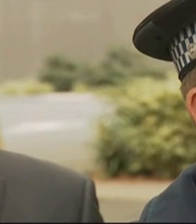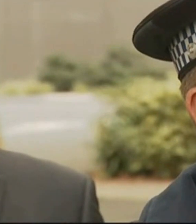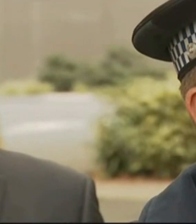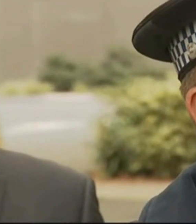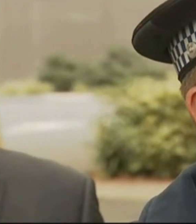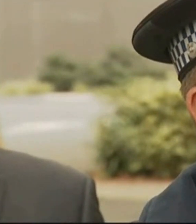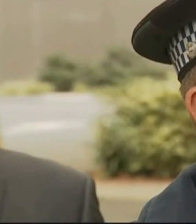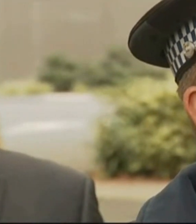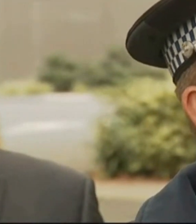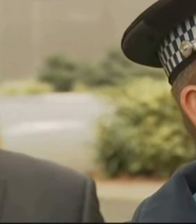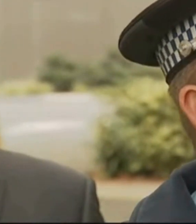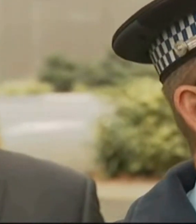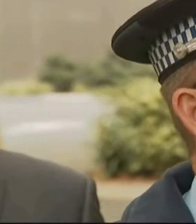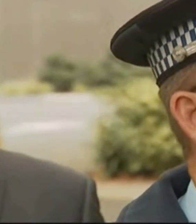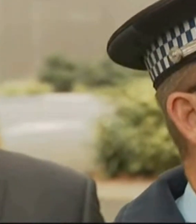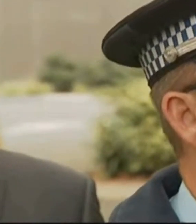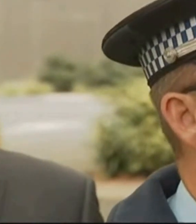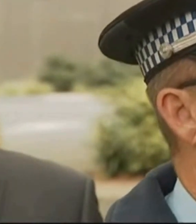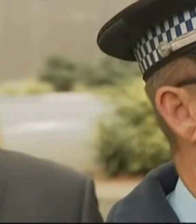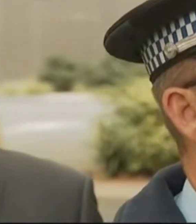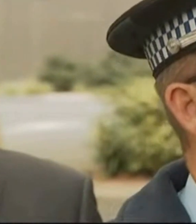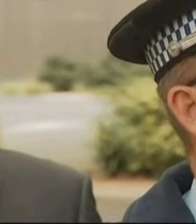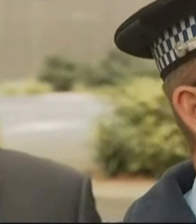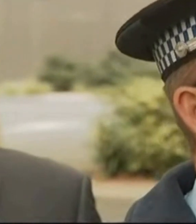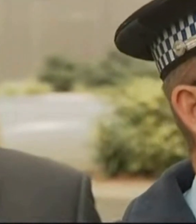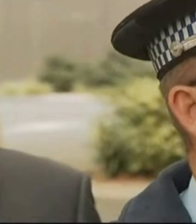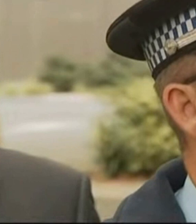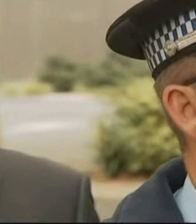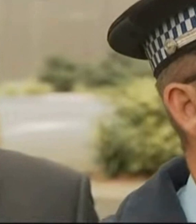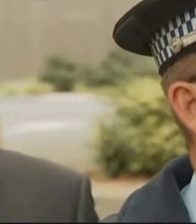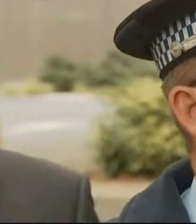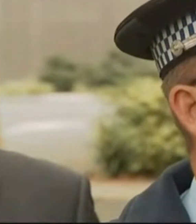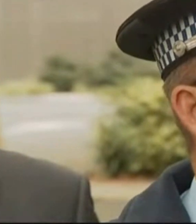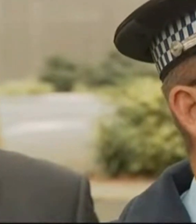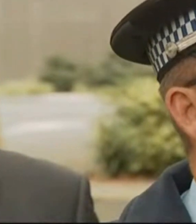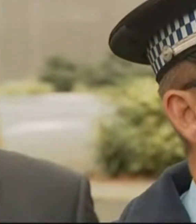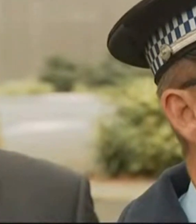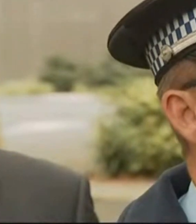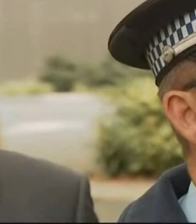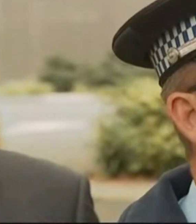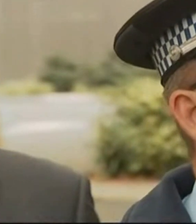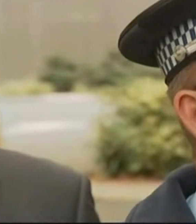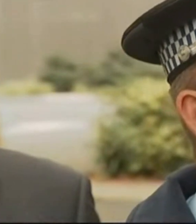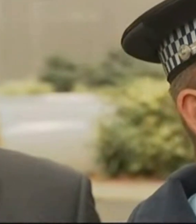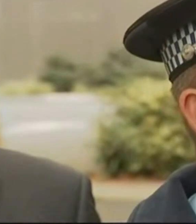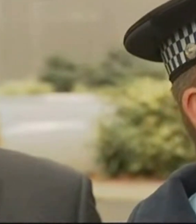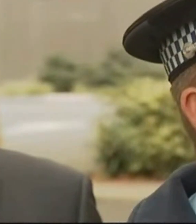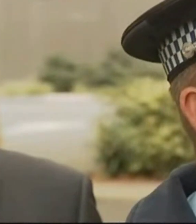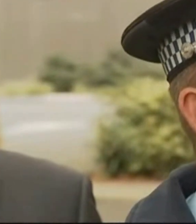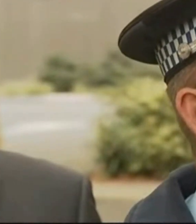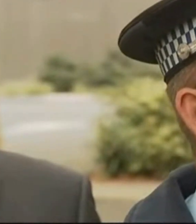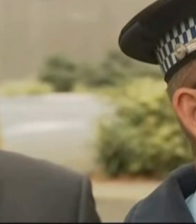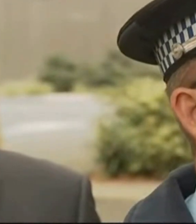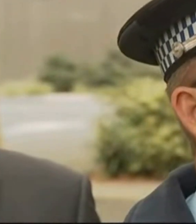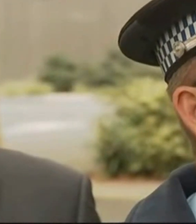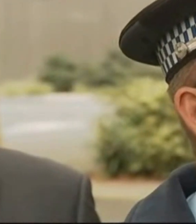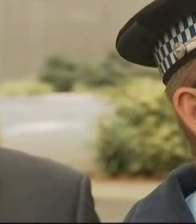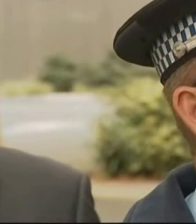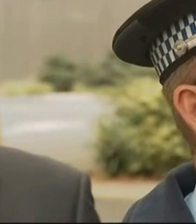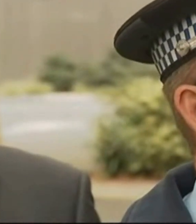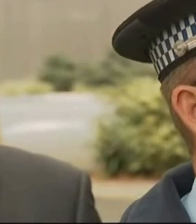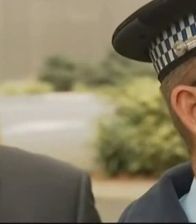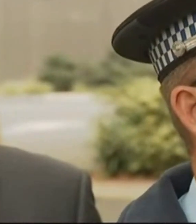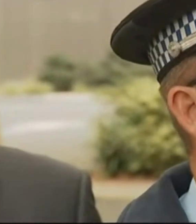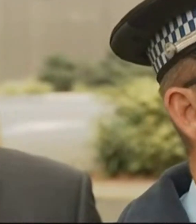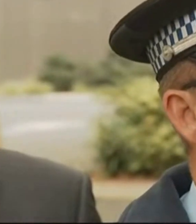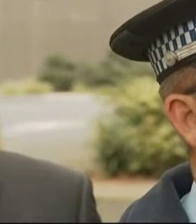there be any self-isolation? All of the information that comes out to health goes to people who will be in the area. And in fact, on media this morning, I'd seen